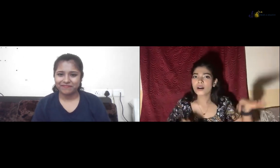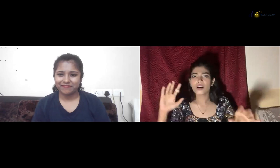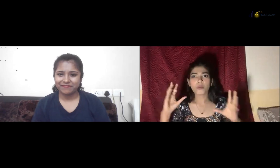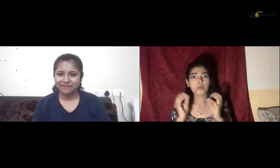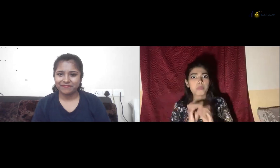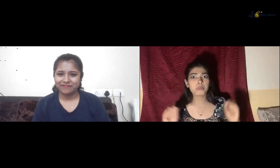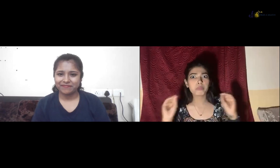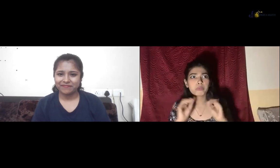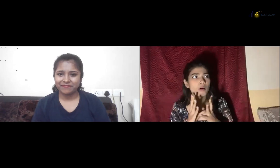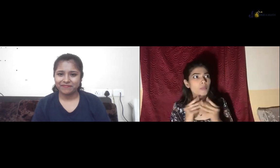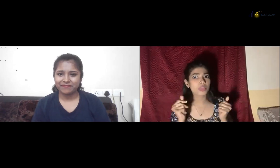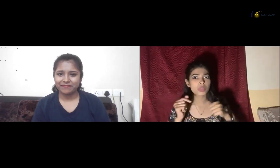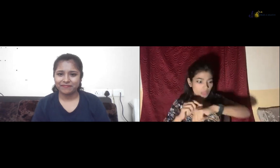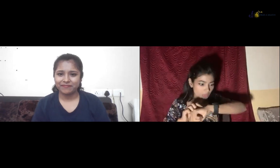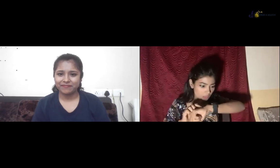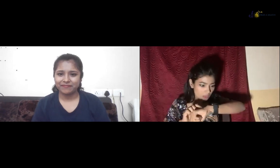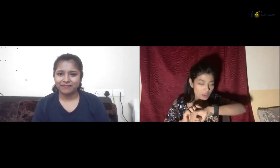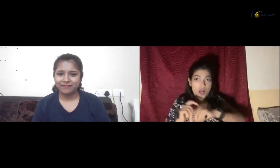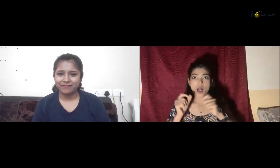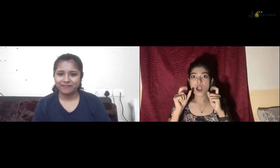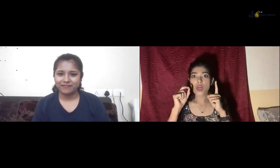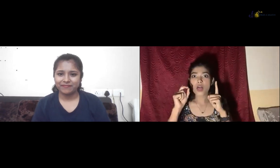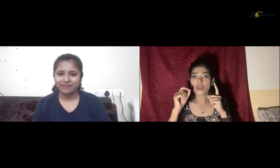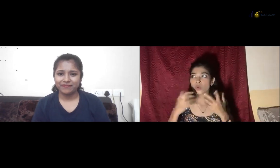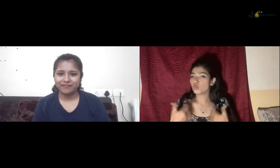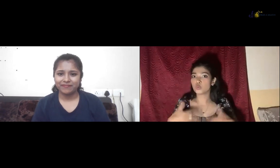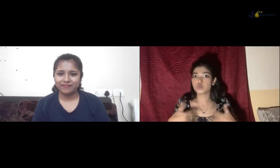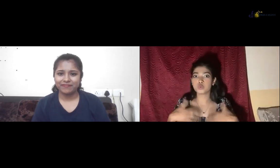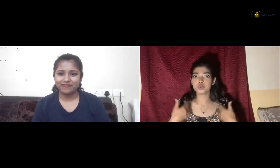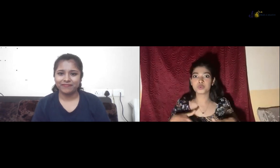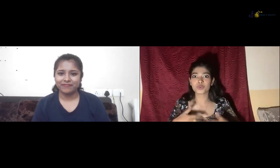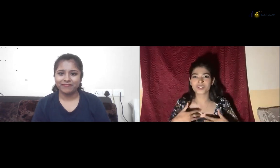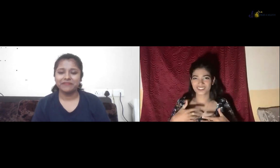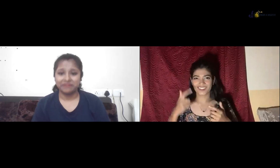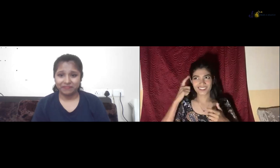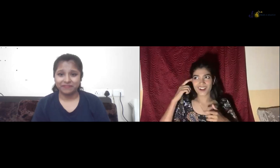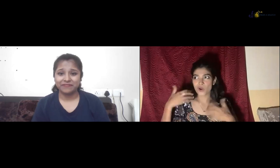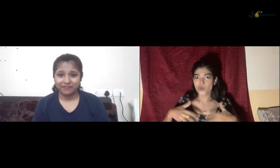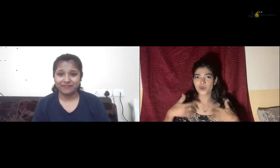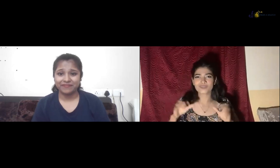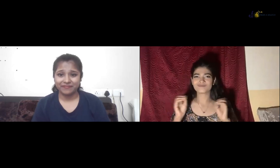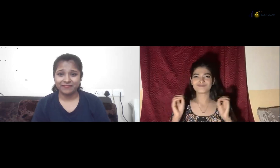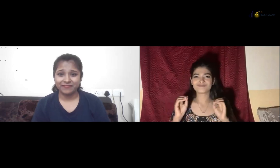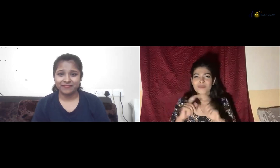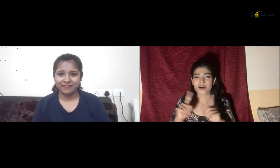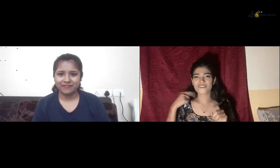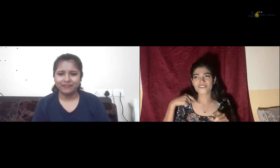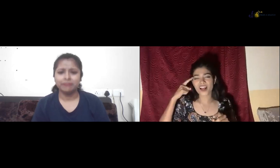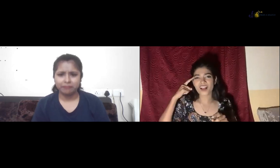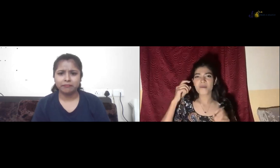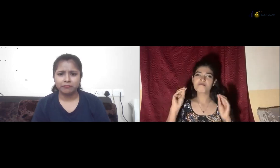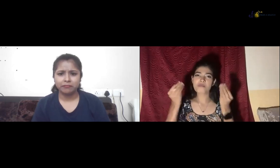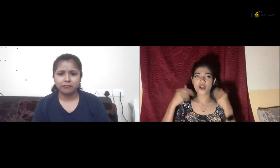time. So bus wasn't stopping that time, and it was getting late. It was 10 p.m. at that time,